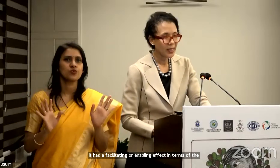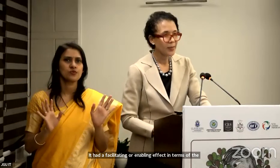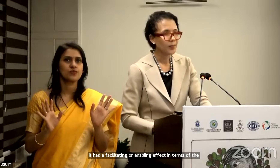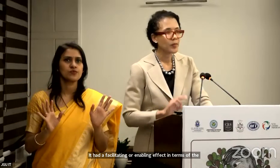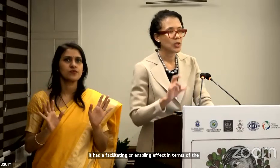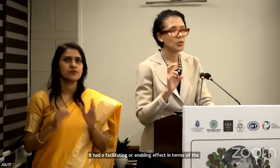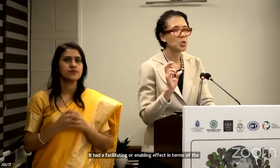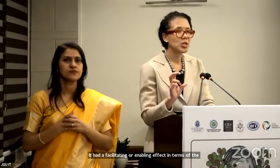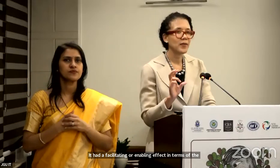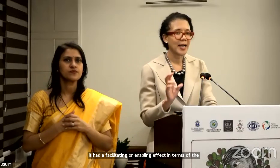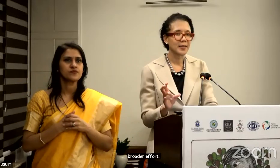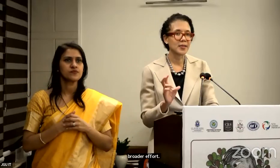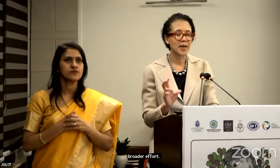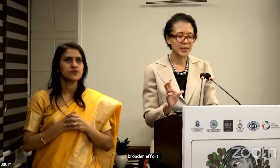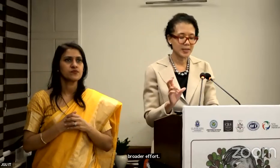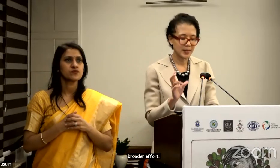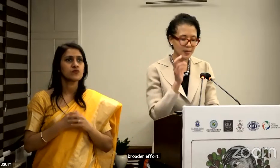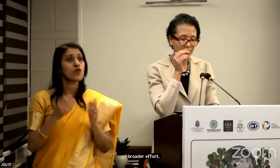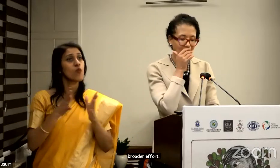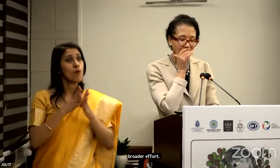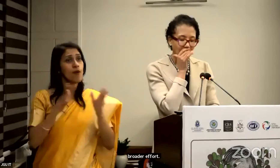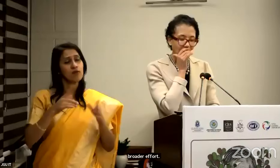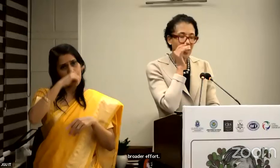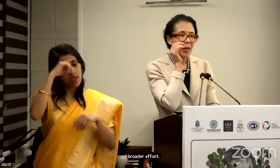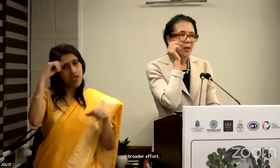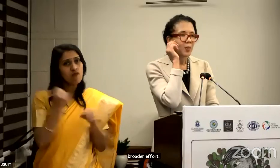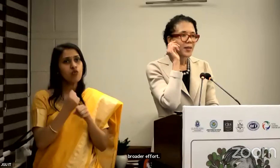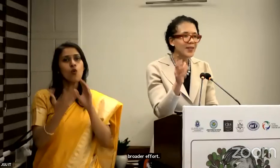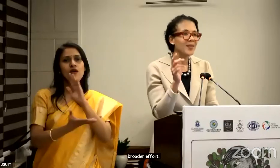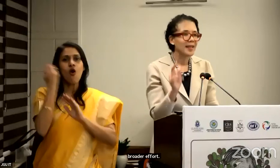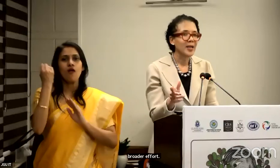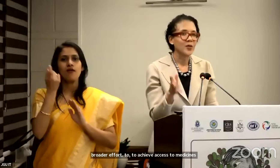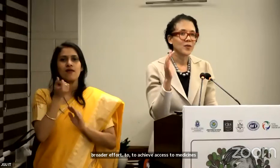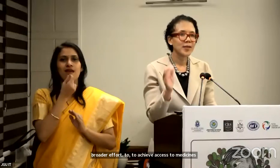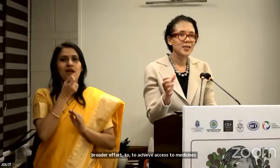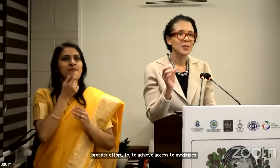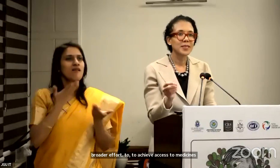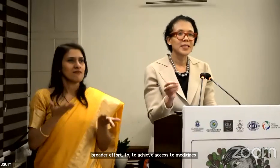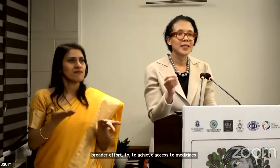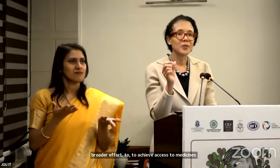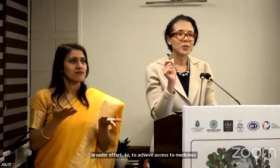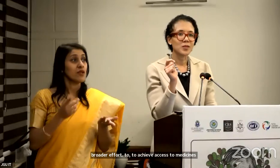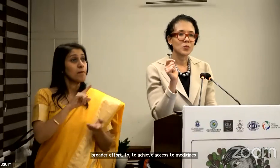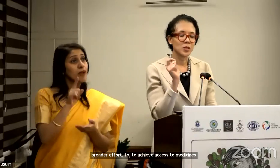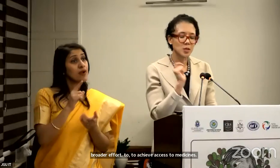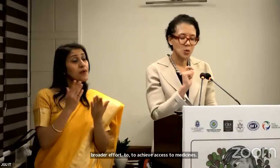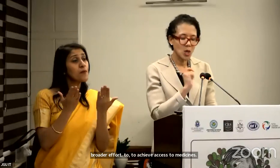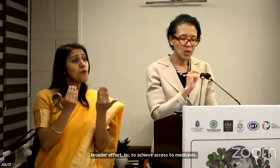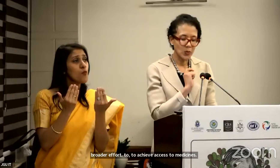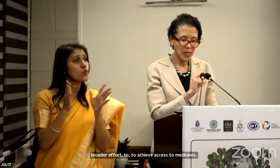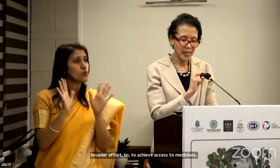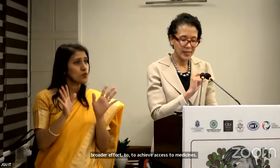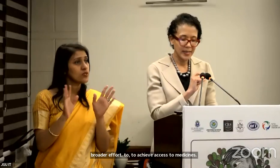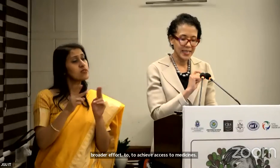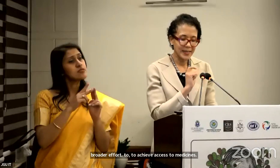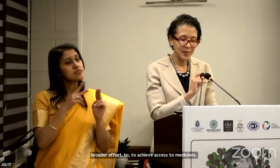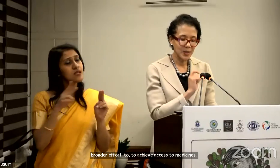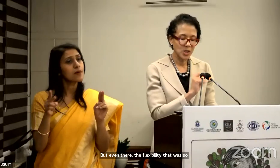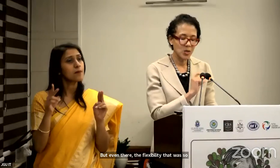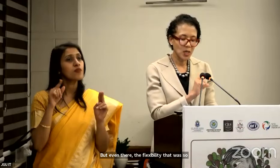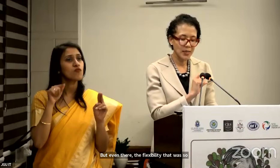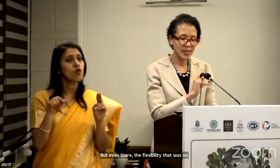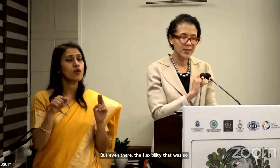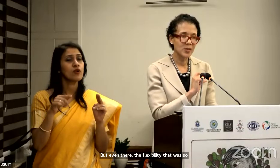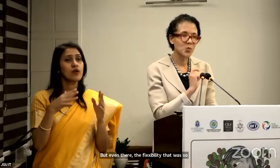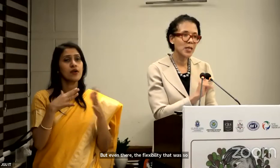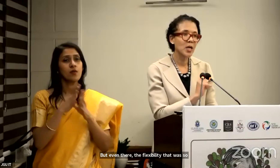to achieve access to medicines. But even there, the flexibility that was so hard won in the